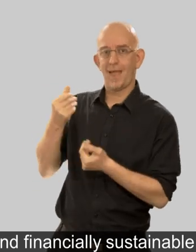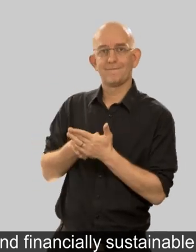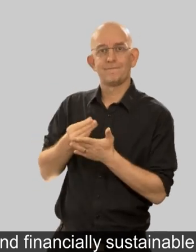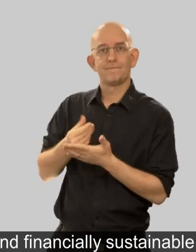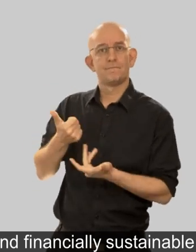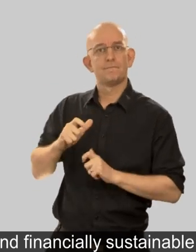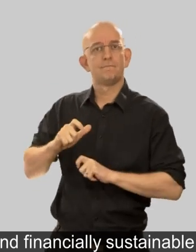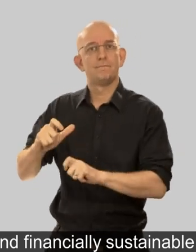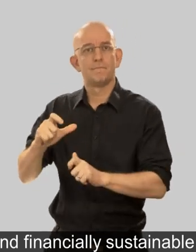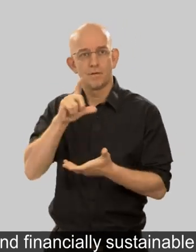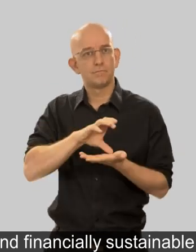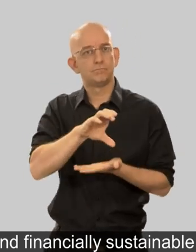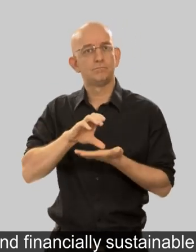financially sustainable benefit